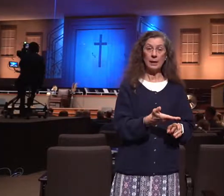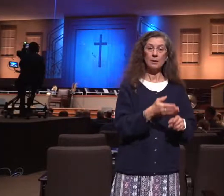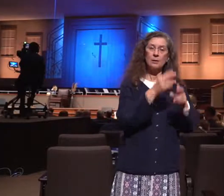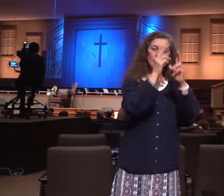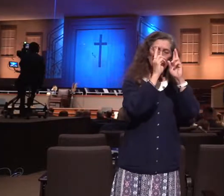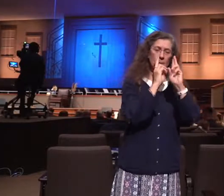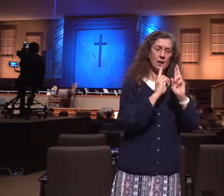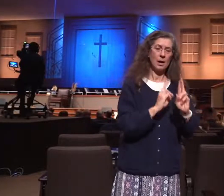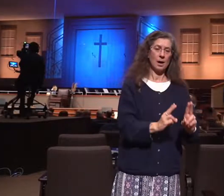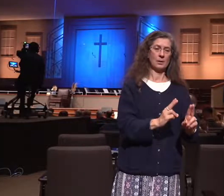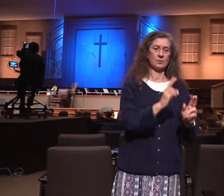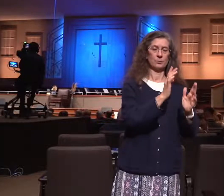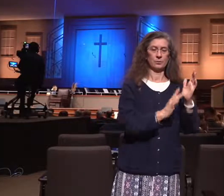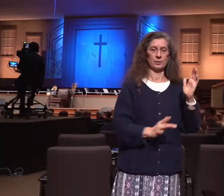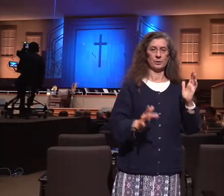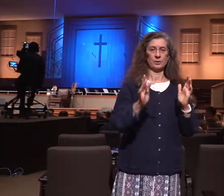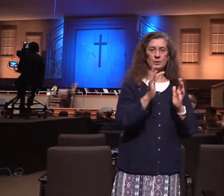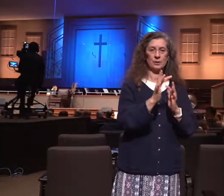honoring Jesus.